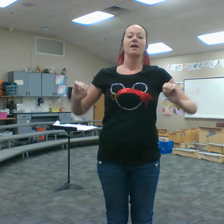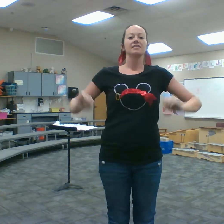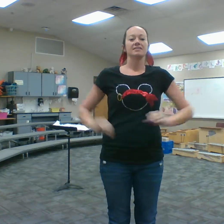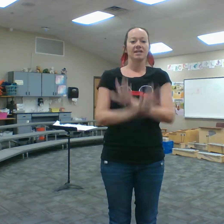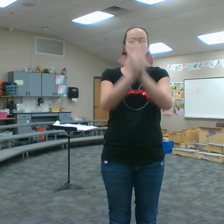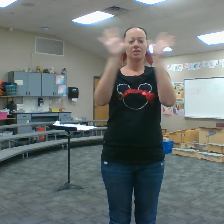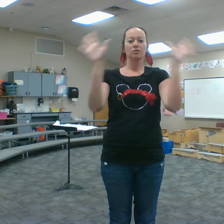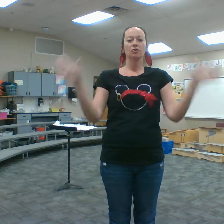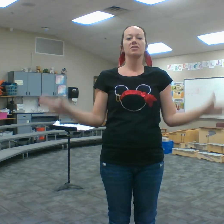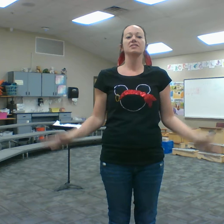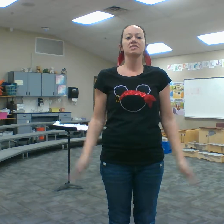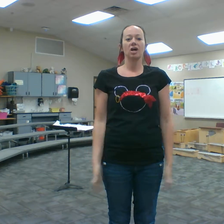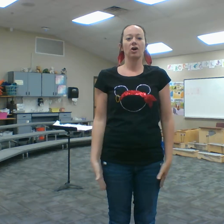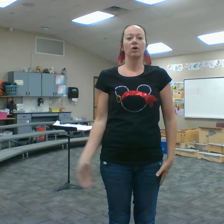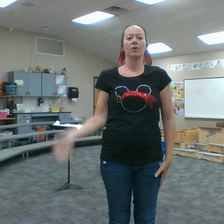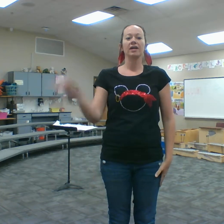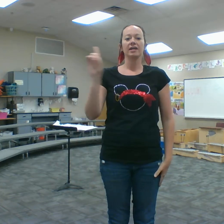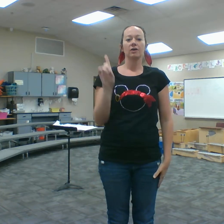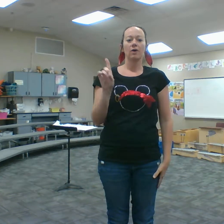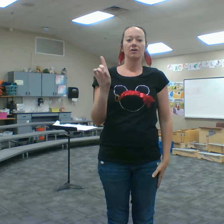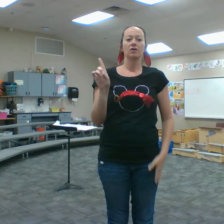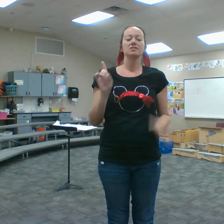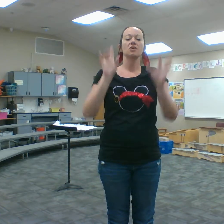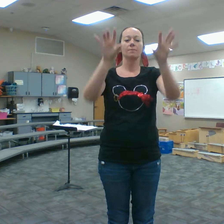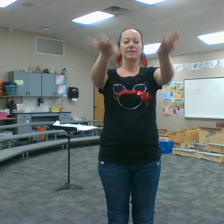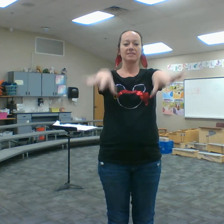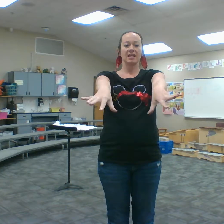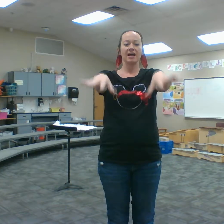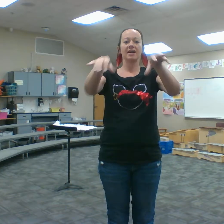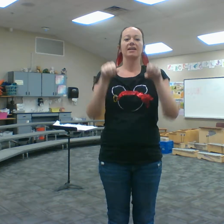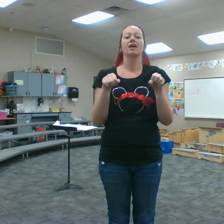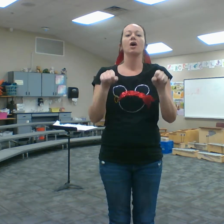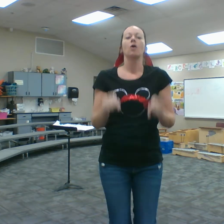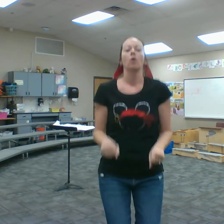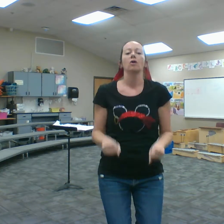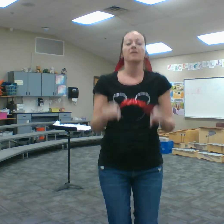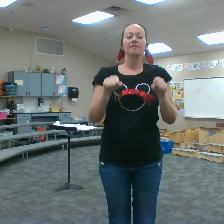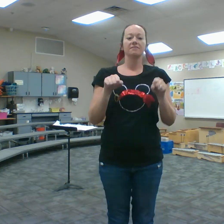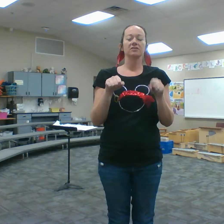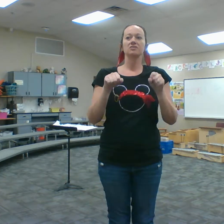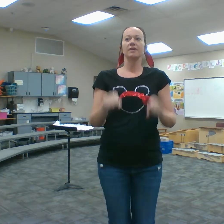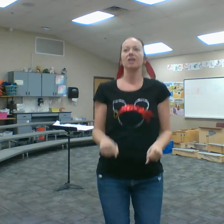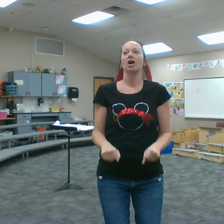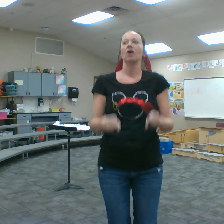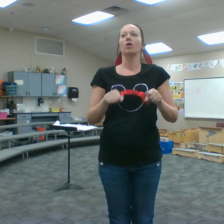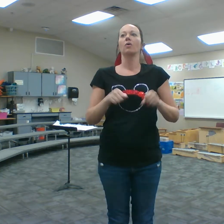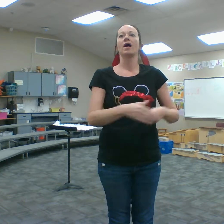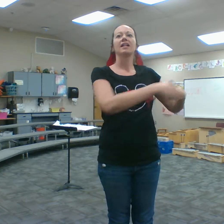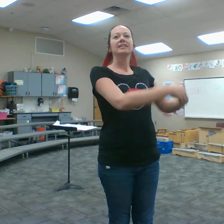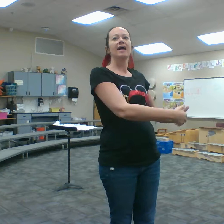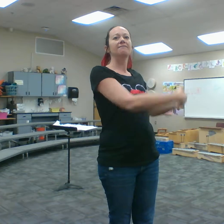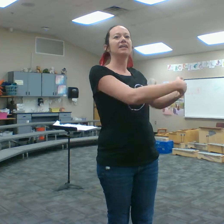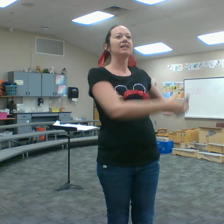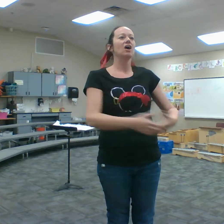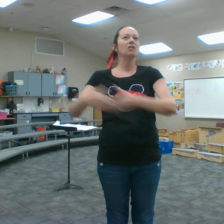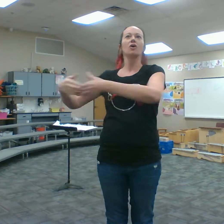As she threw the snow, in a one-horse open sleigh, For the fields we go, laughing all the